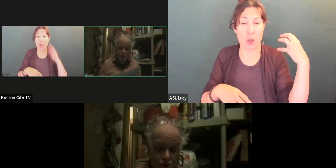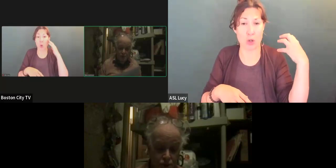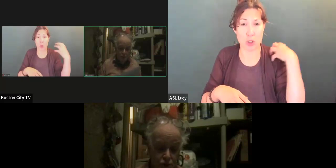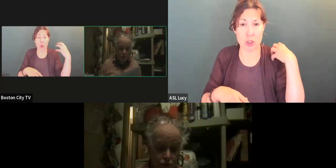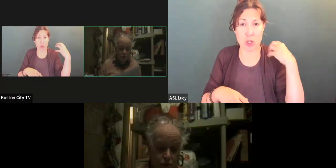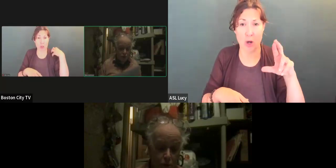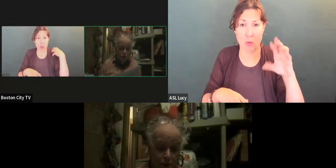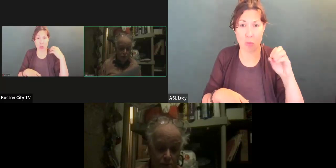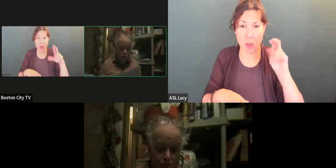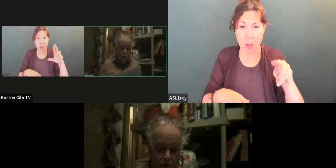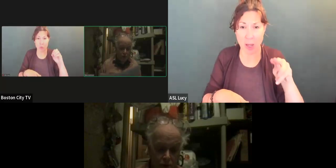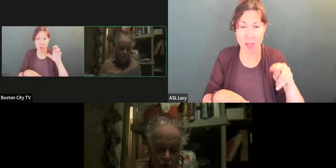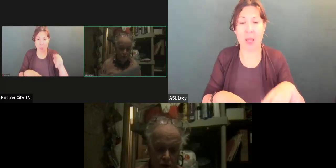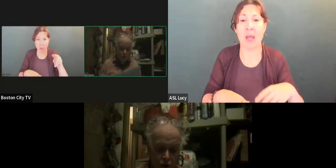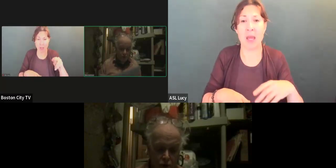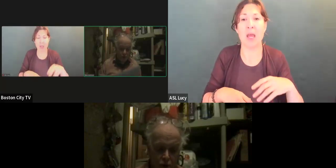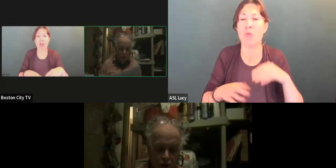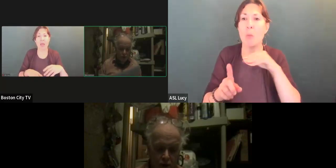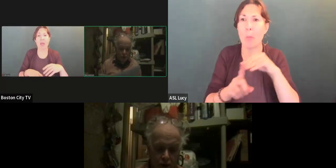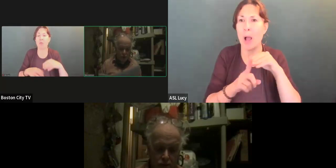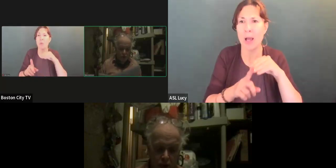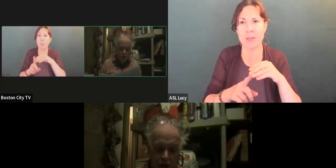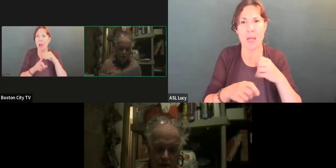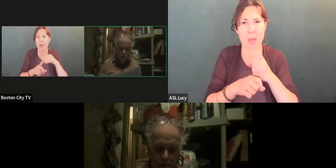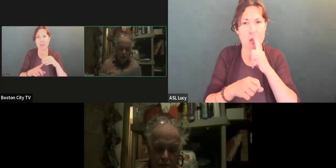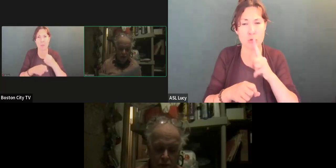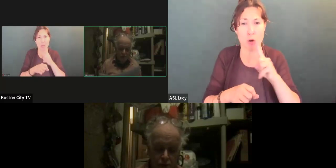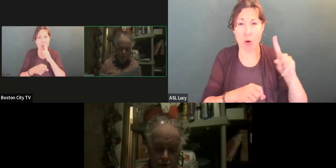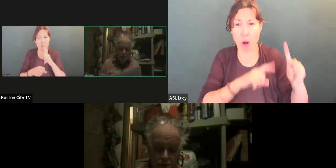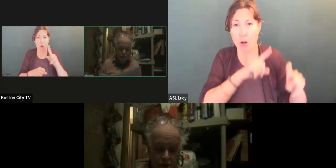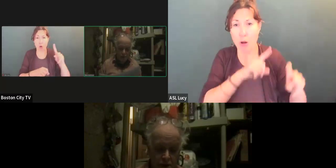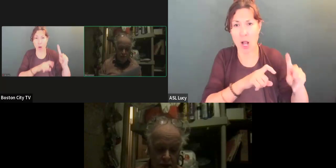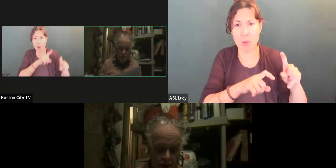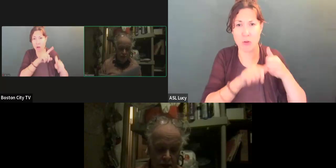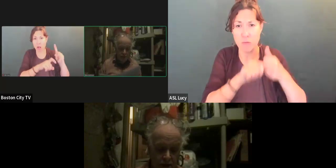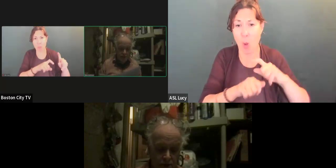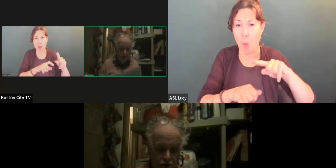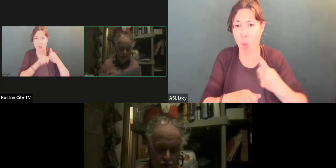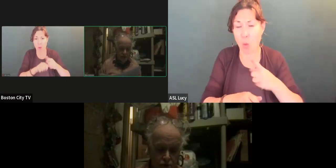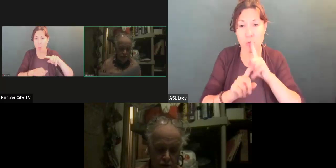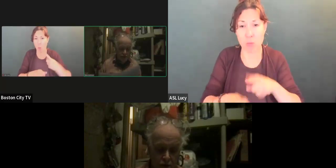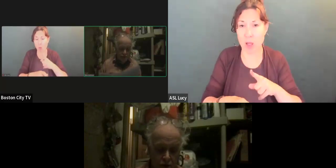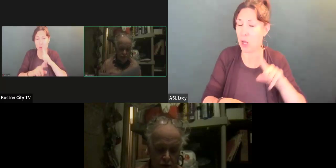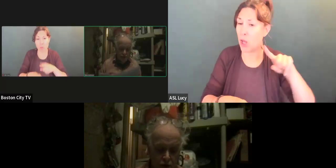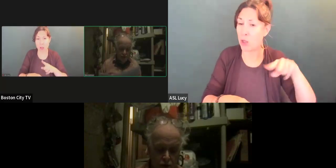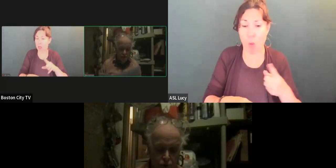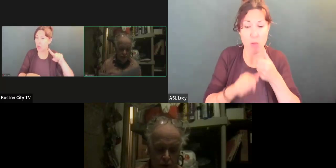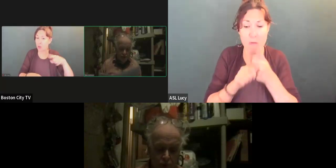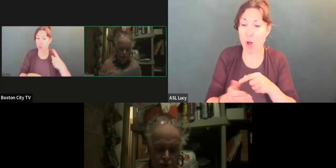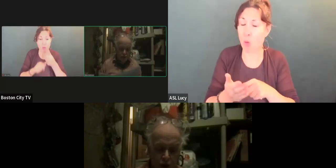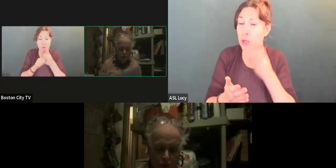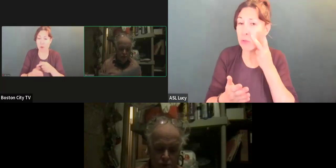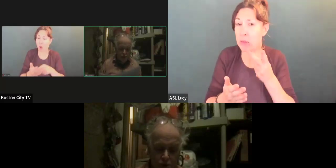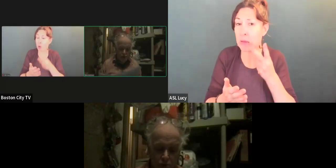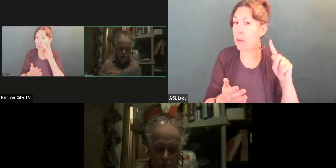and questions to the report. You loyally comply and limit what you could see, hear, and do. Your